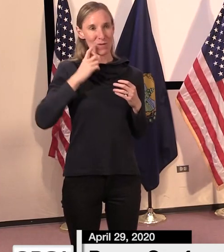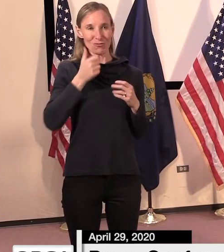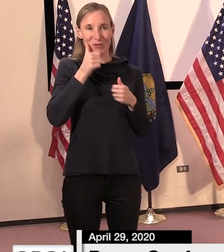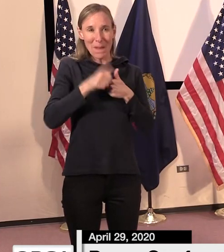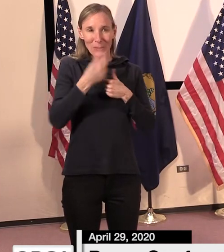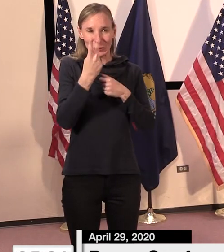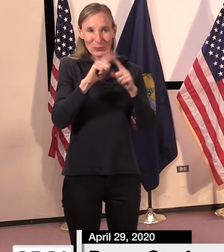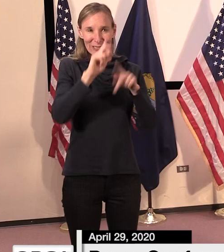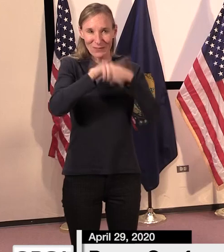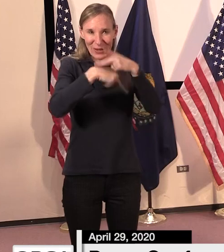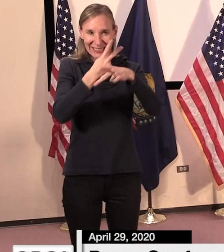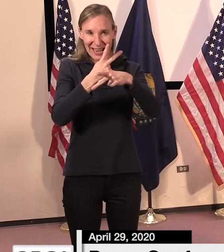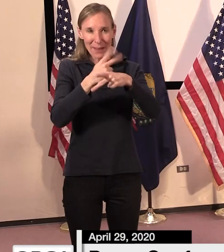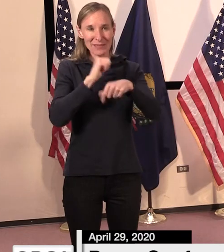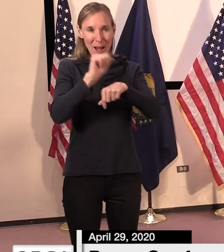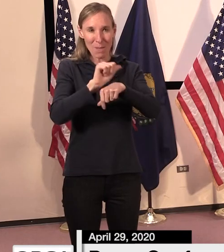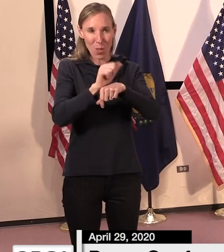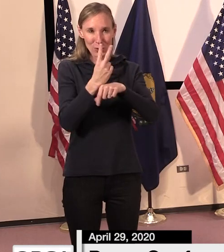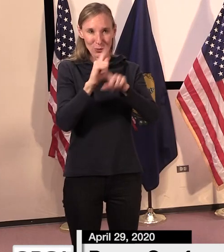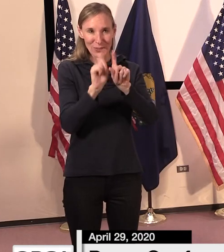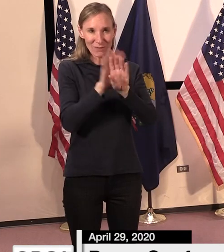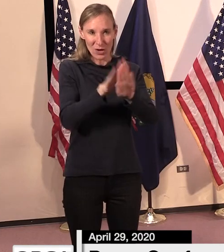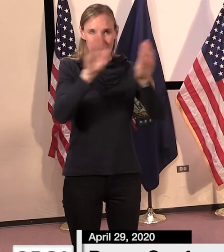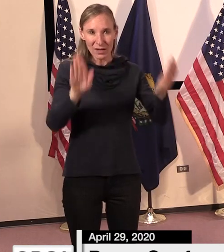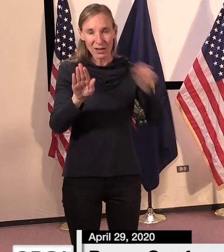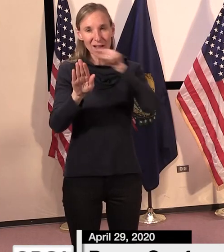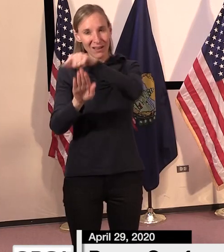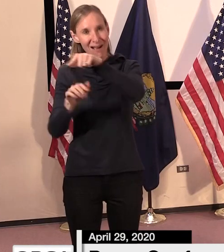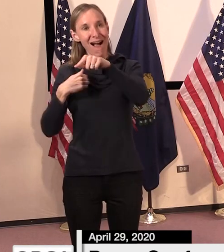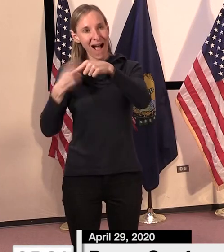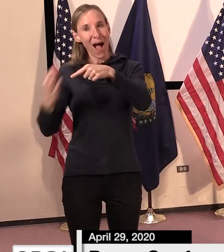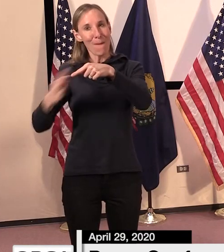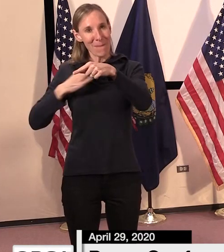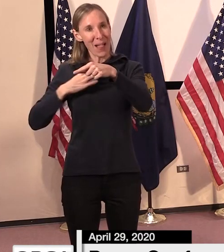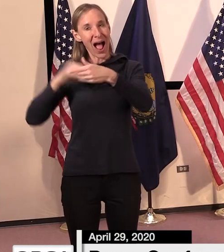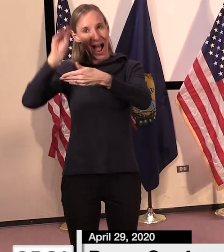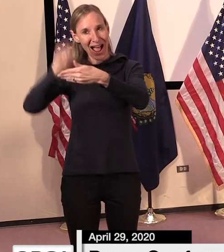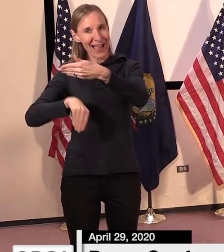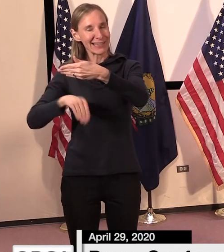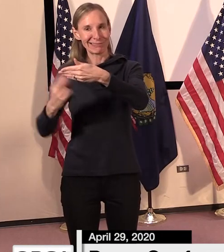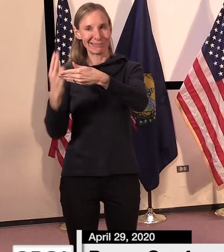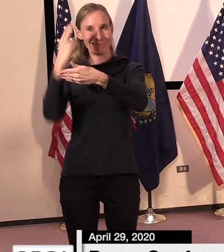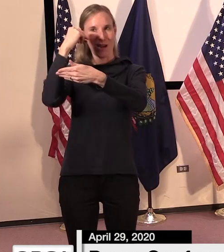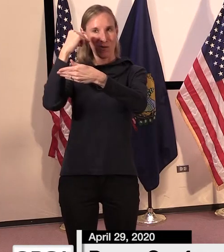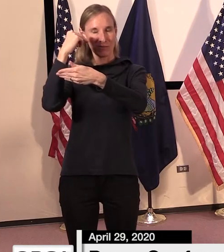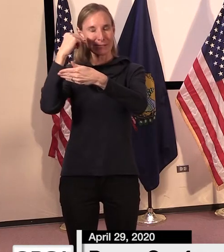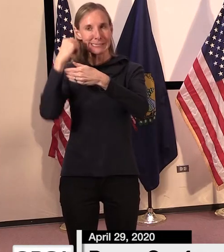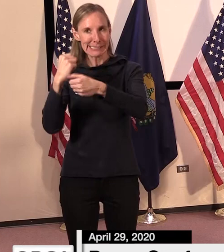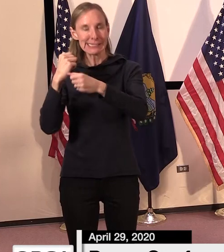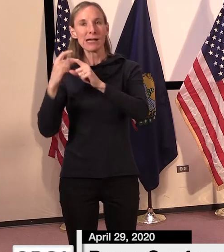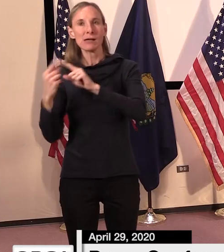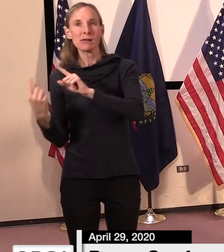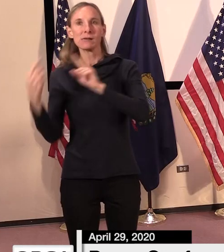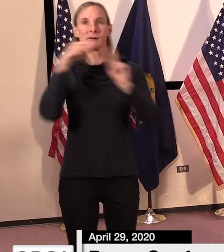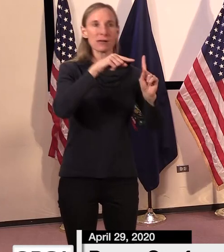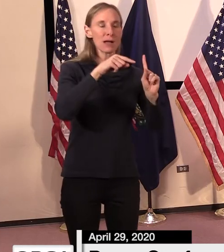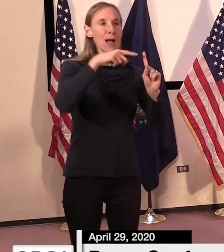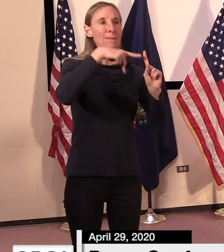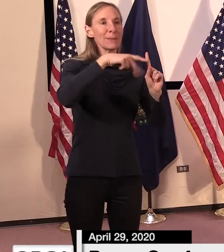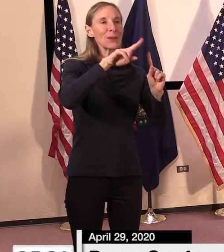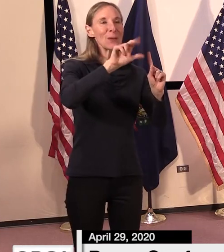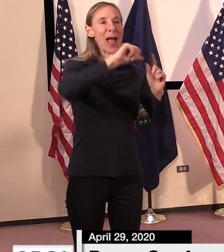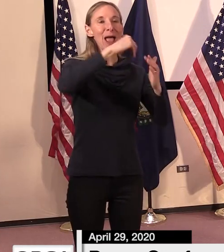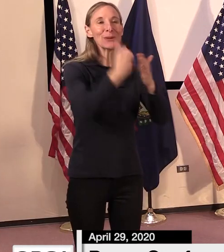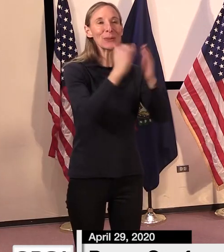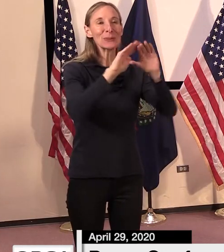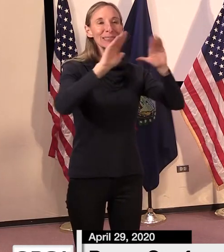UI and may not have been put into the PUA system yet. It could also be that